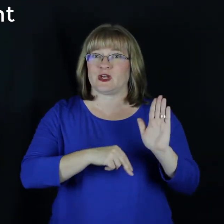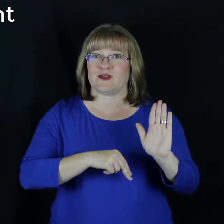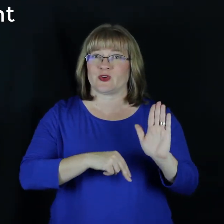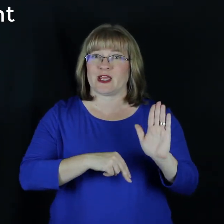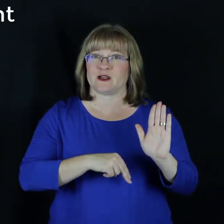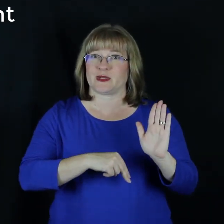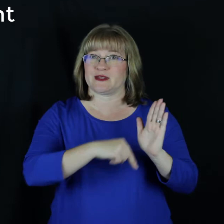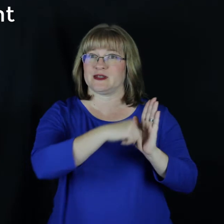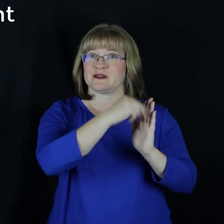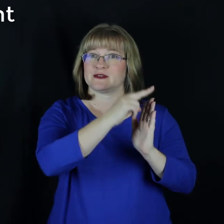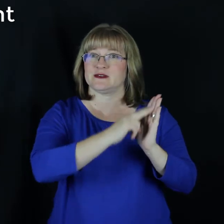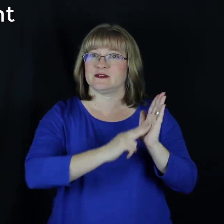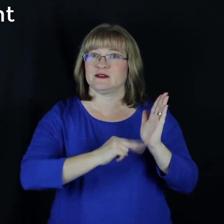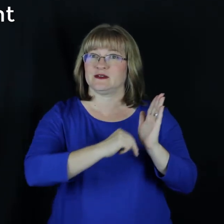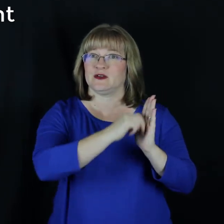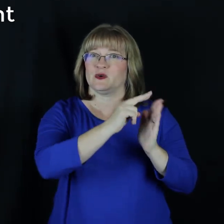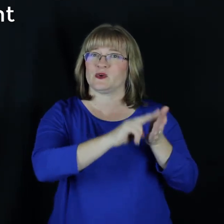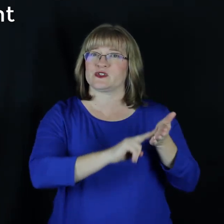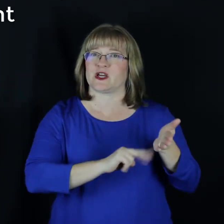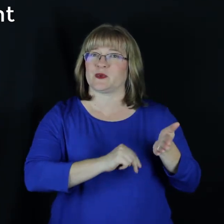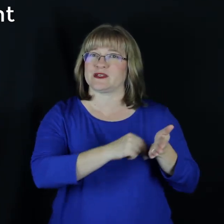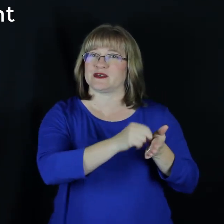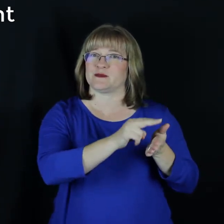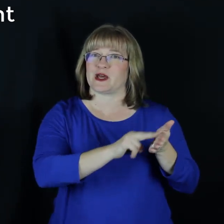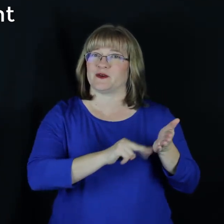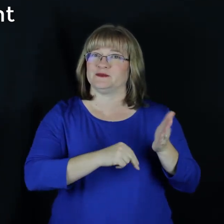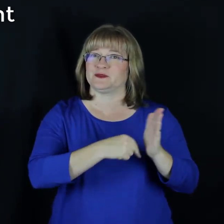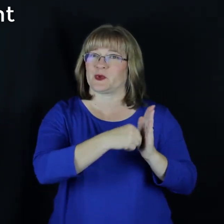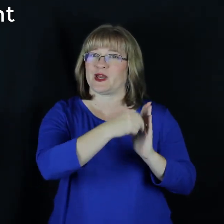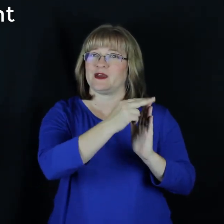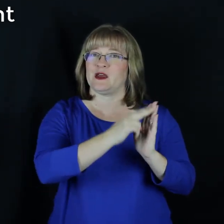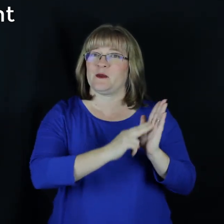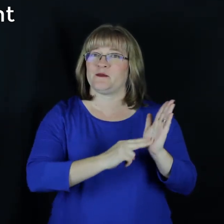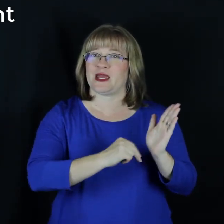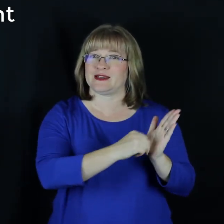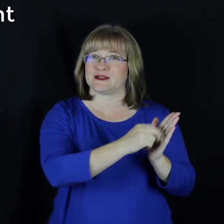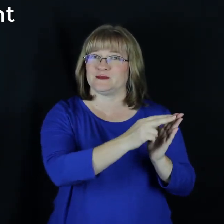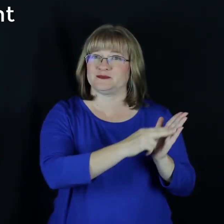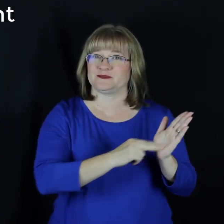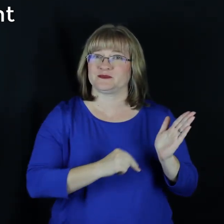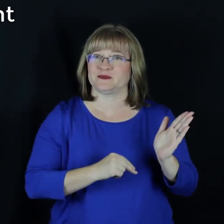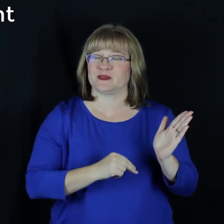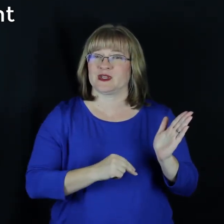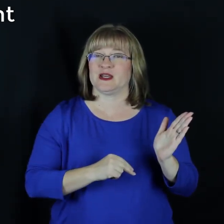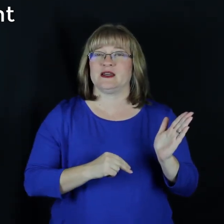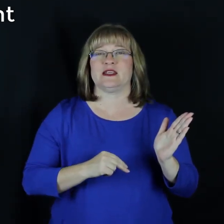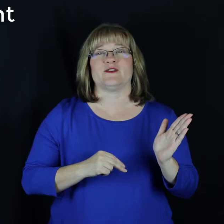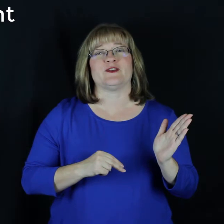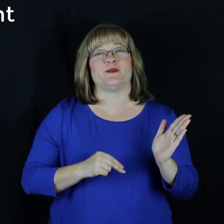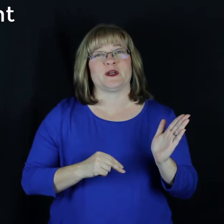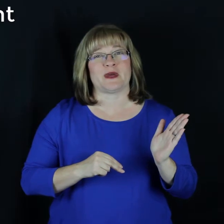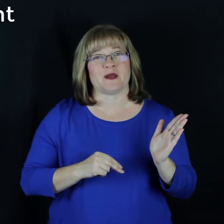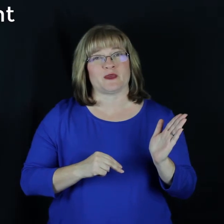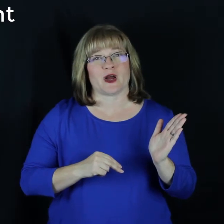have your hand up like this or sideways, doesn't matter. Okay. Paint. Now if you have a big